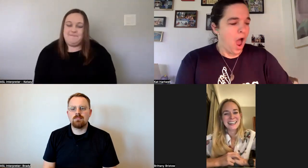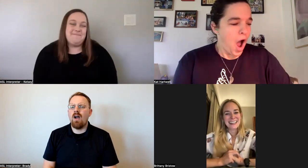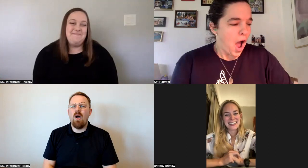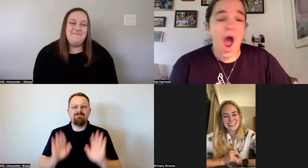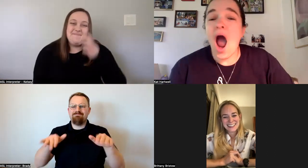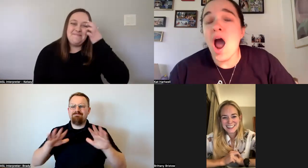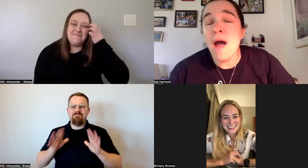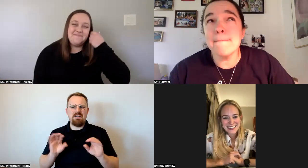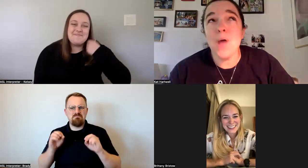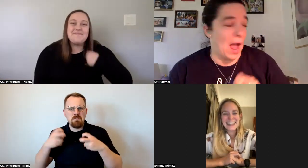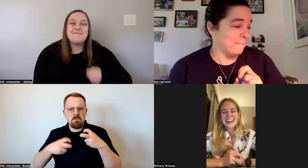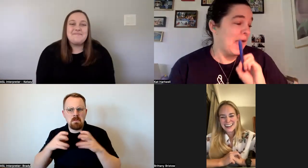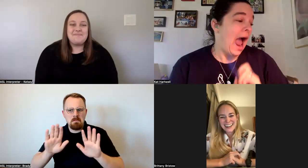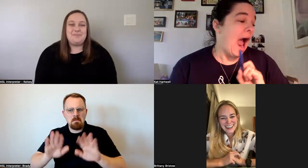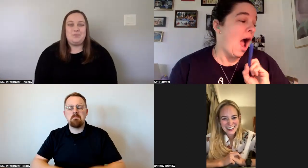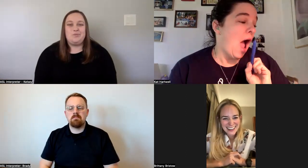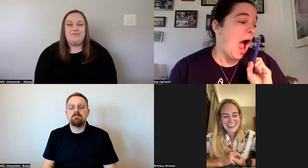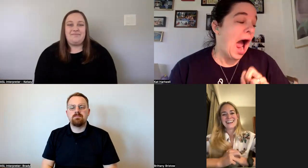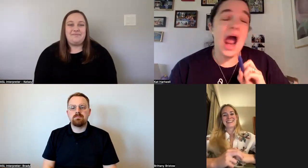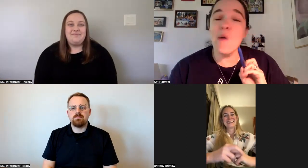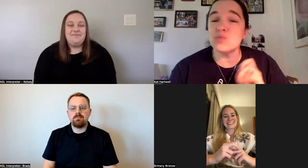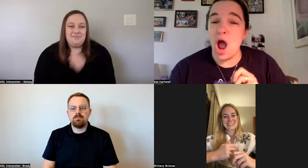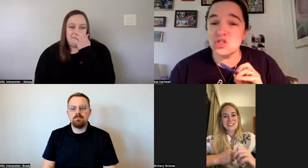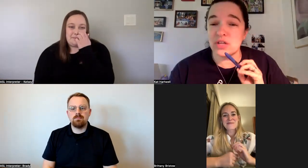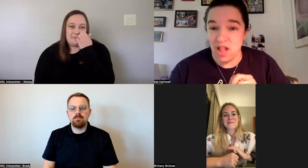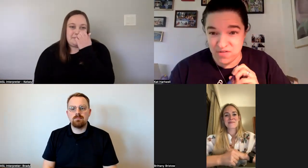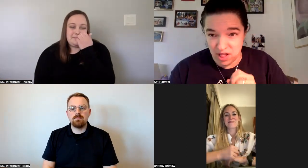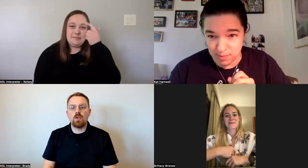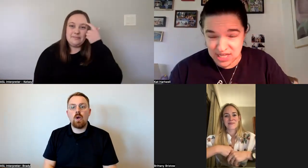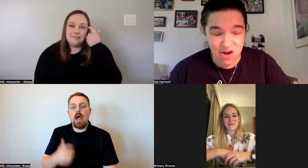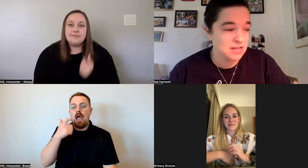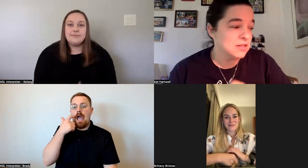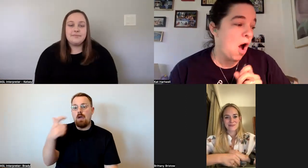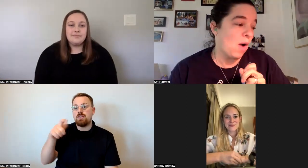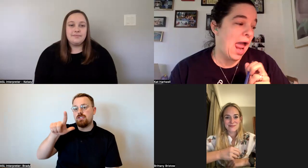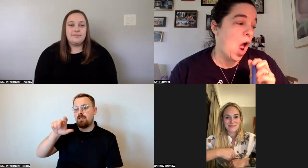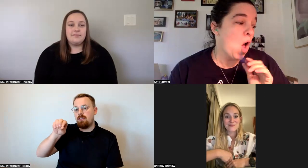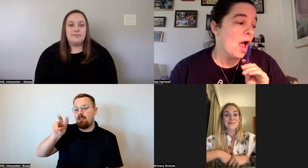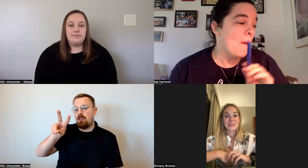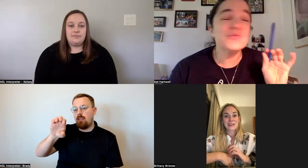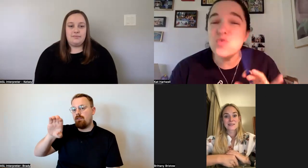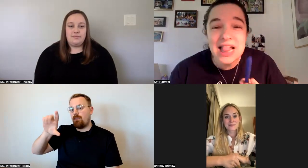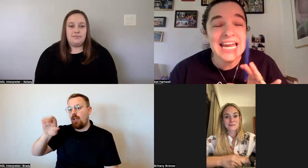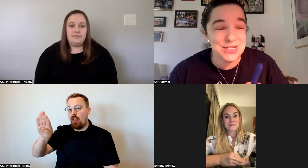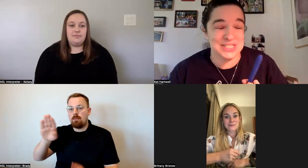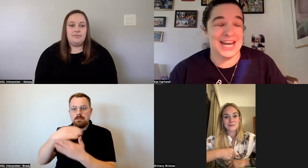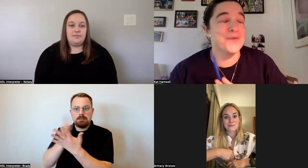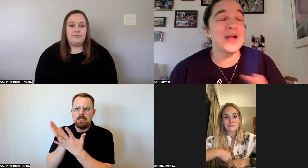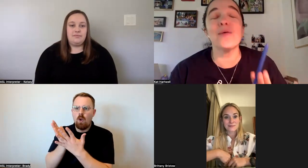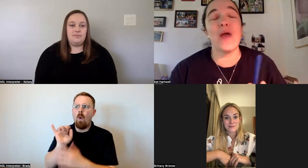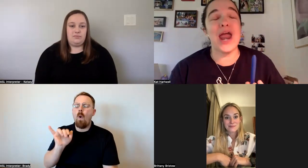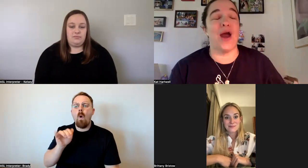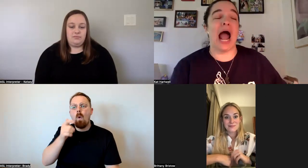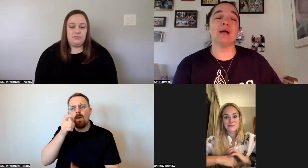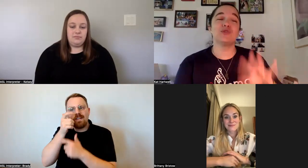problem. Okay. I was watching the Love Club series, okay? It was really interesting,